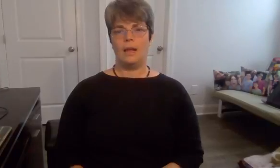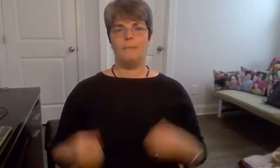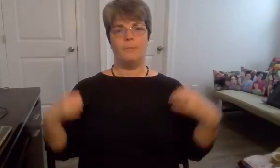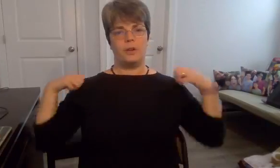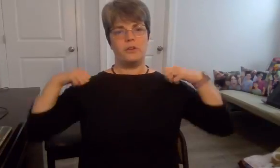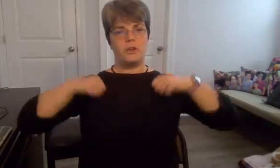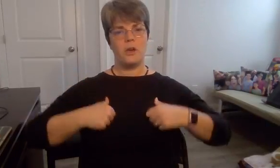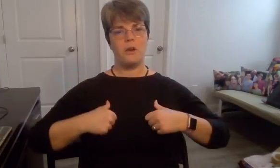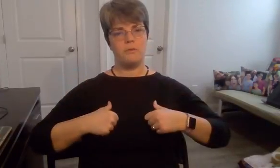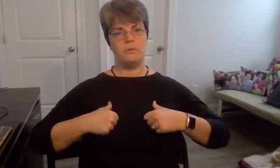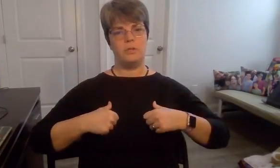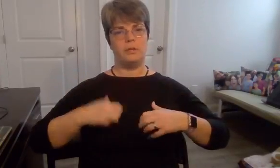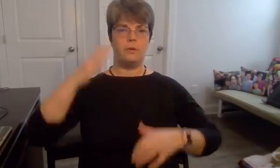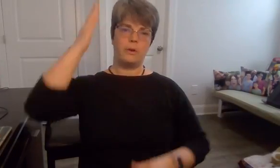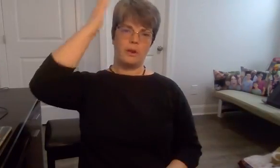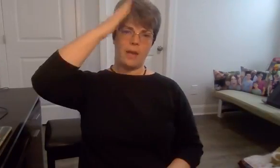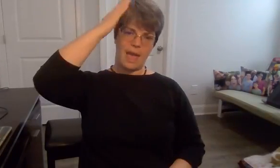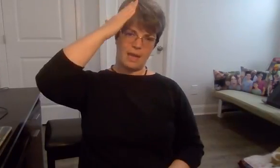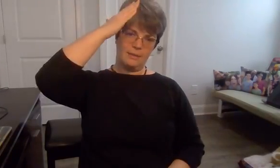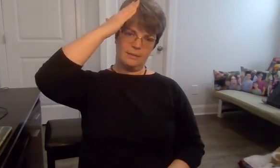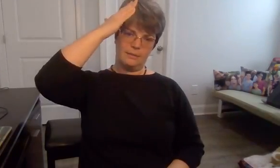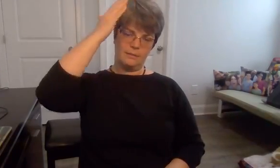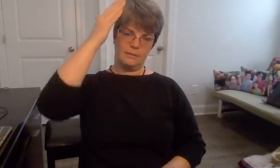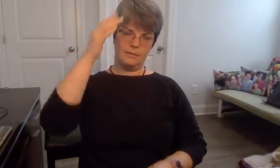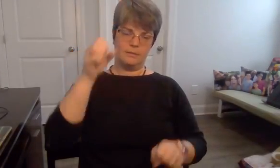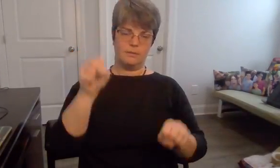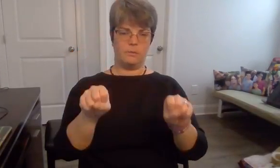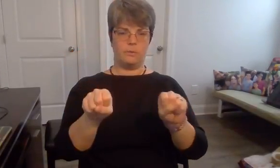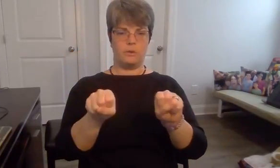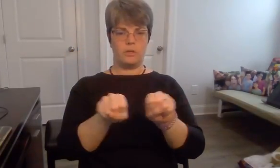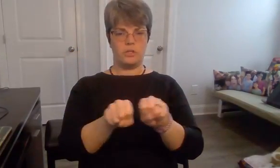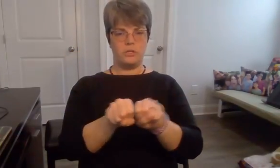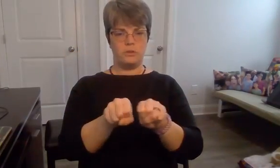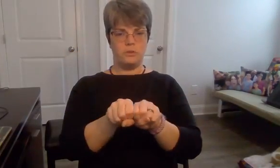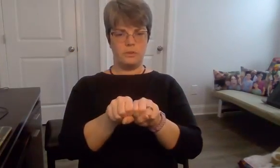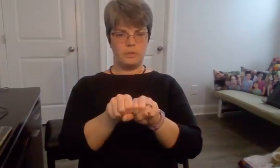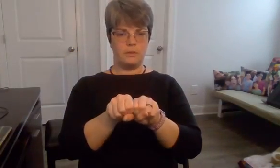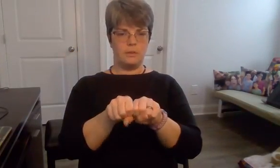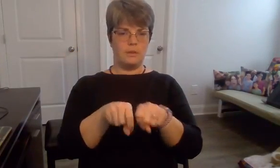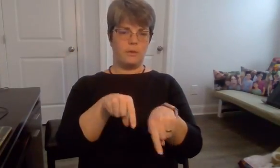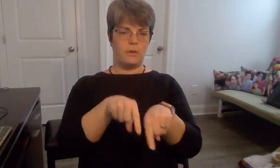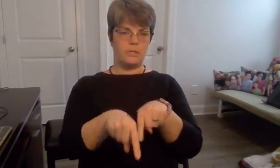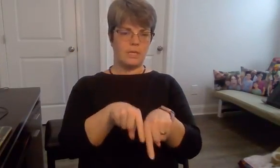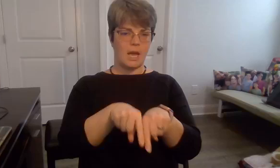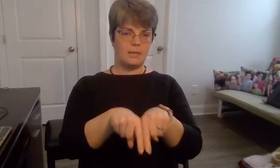Yep. Put on your coat, or your hat, or your shoes, or your socks.